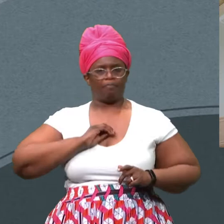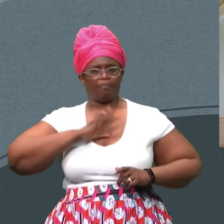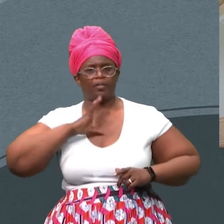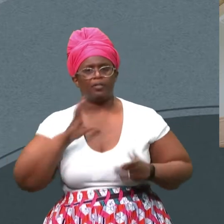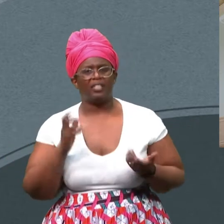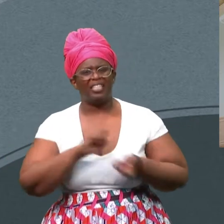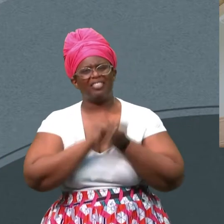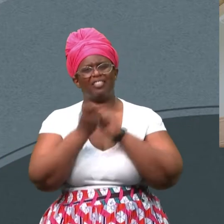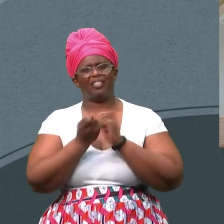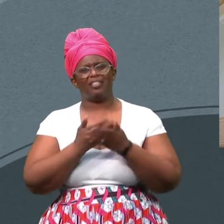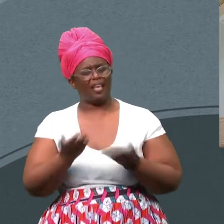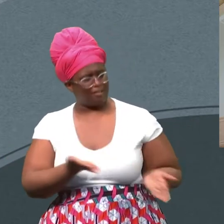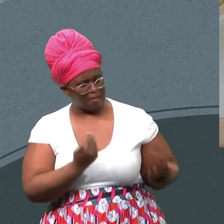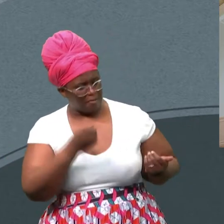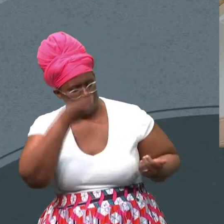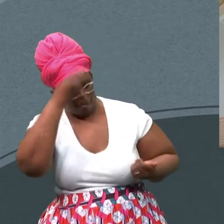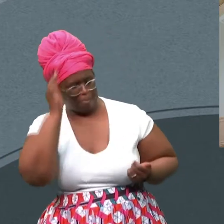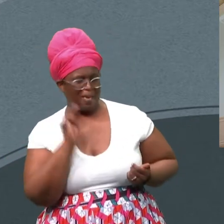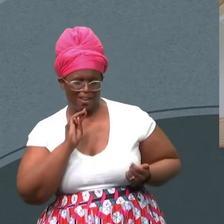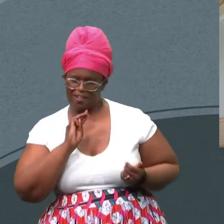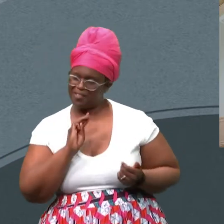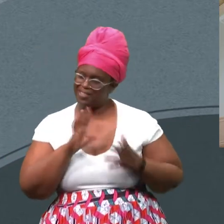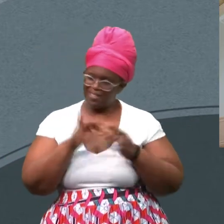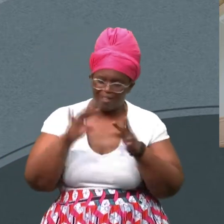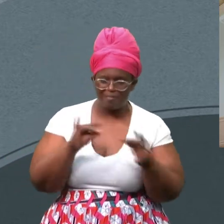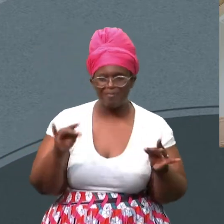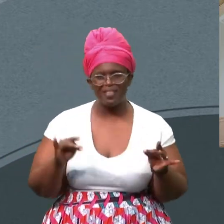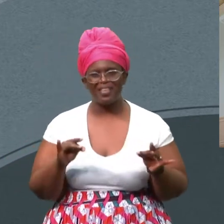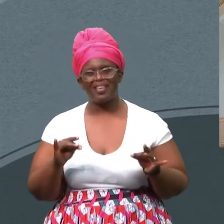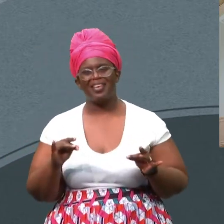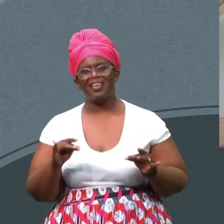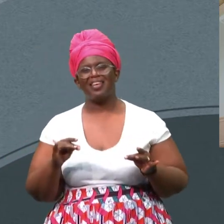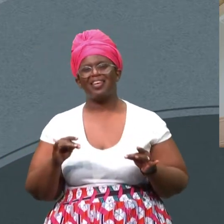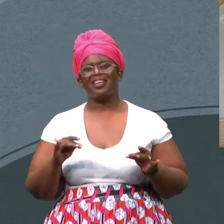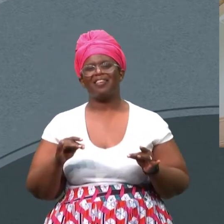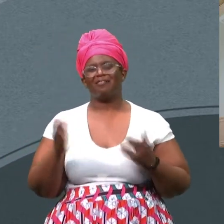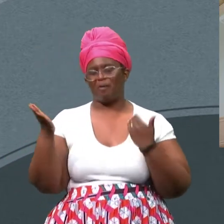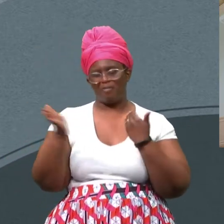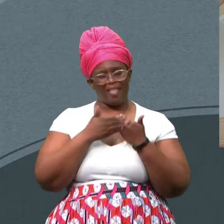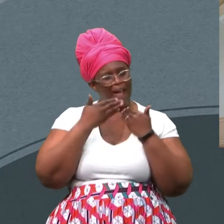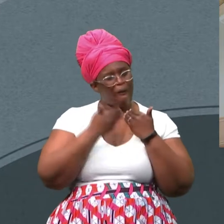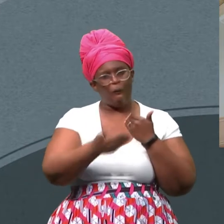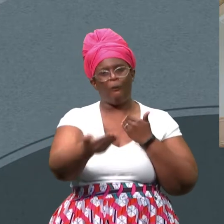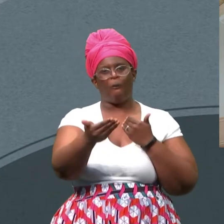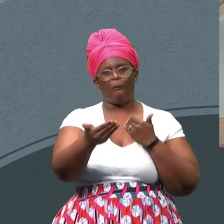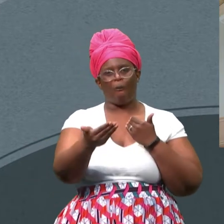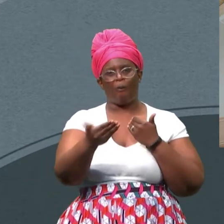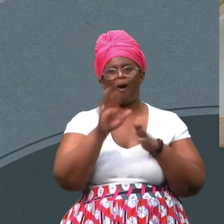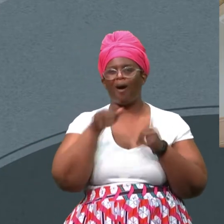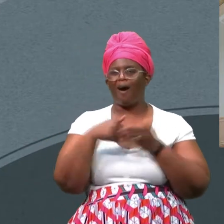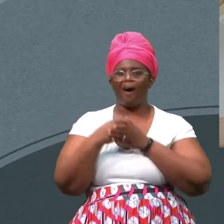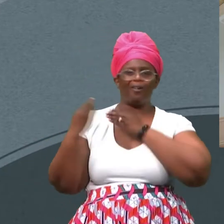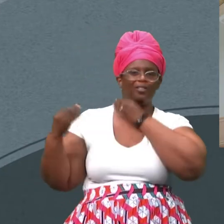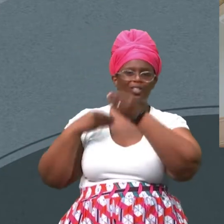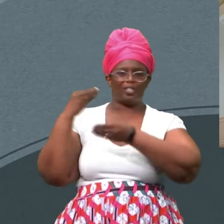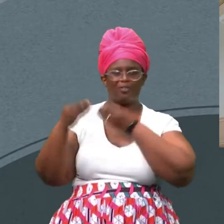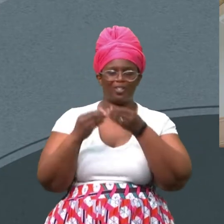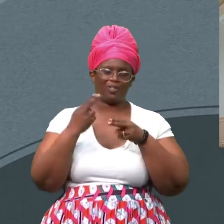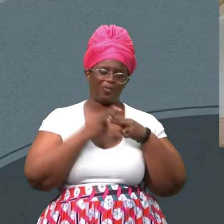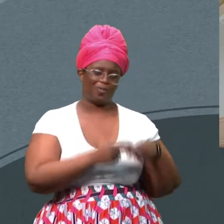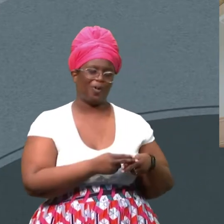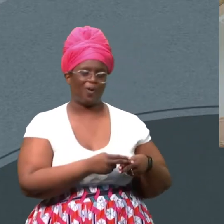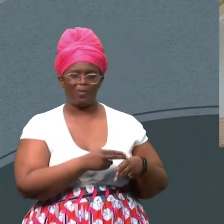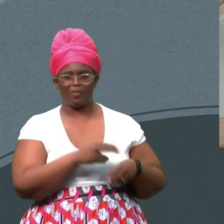God, come on, Mary, testify. Behold, from now on, somebody shout now on, from now on, all generations are going to call me